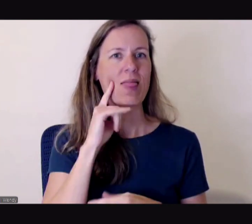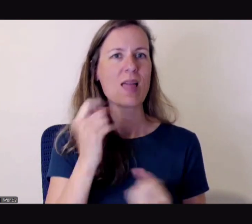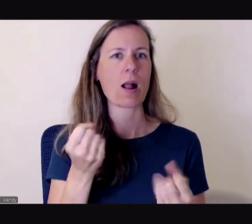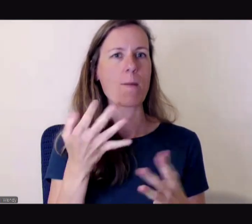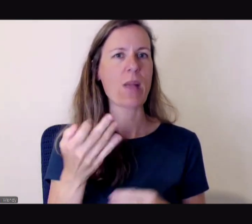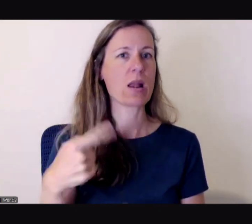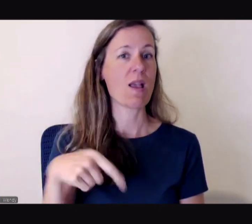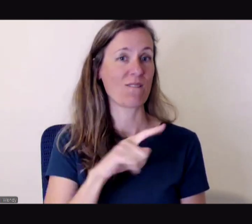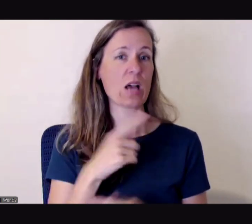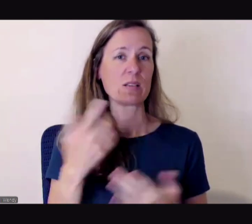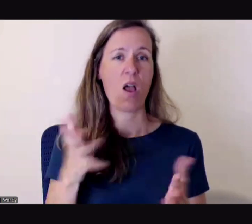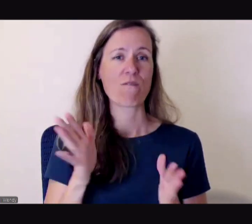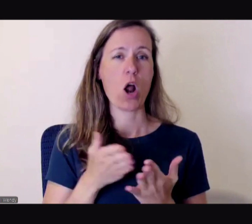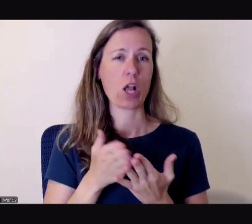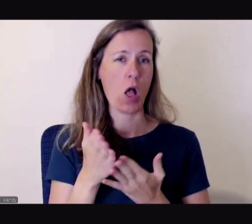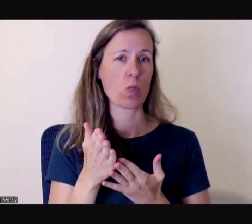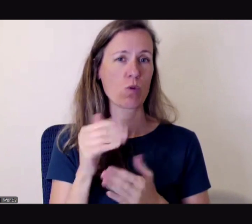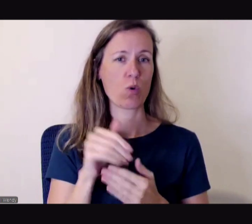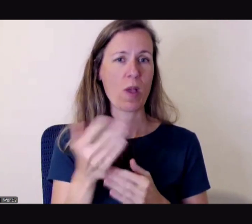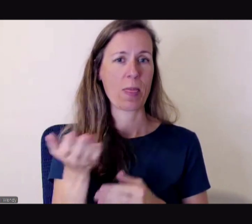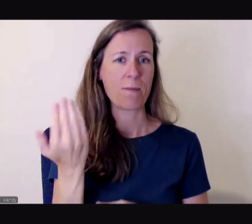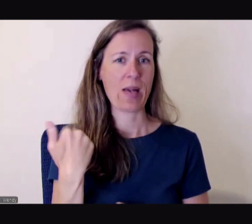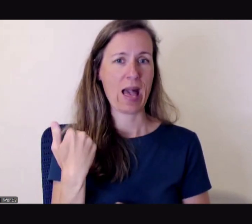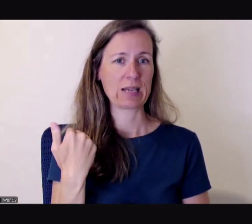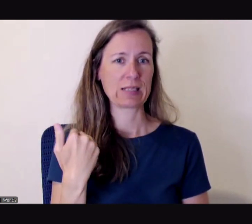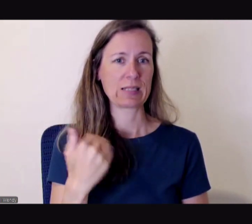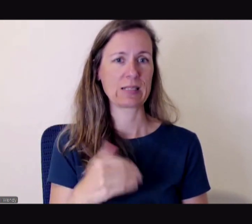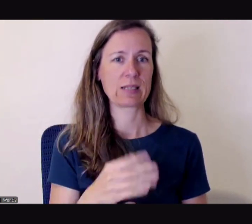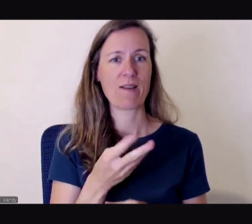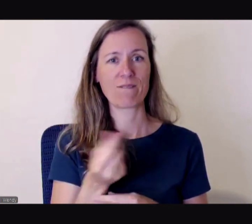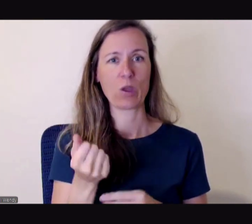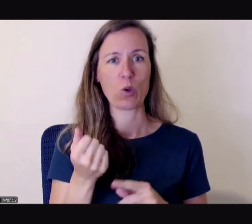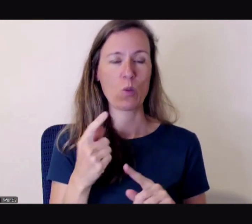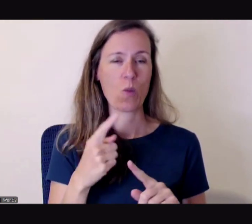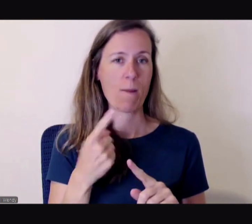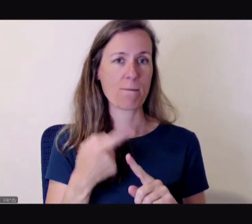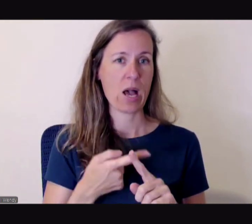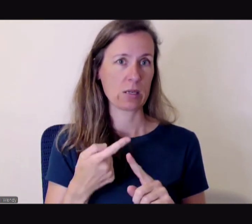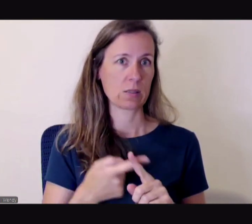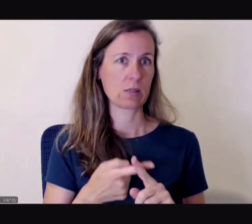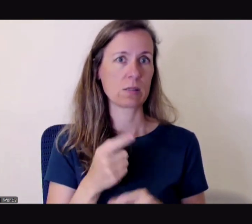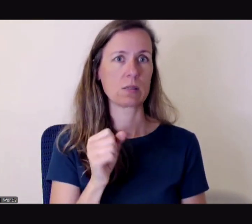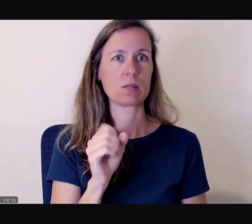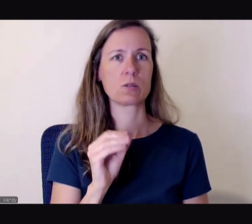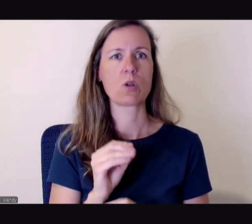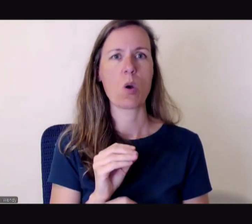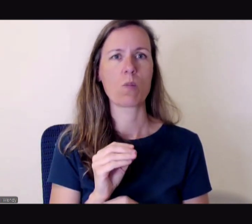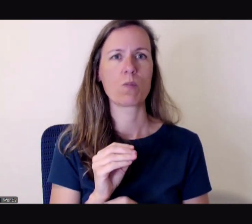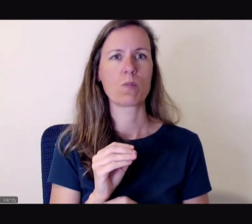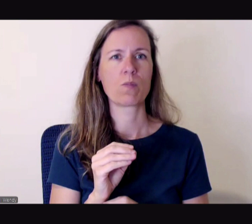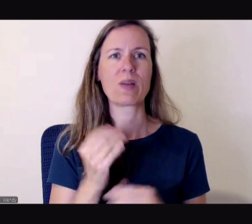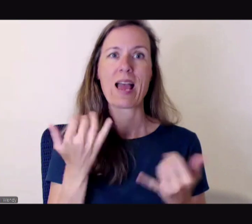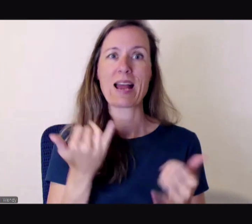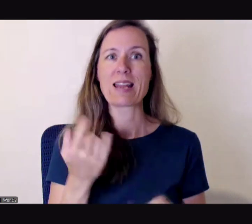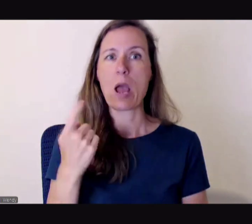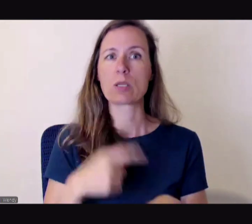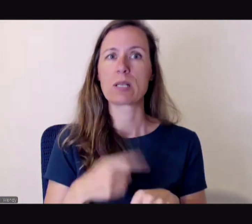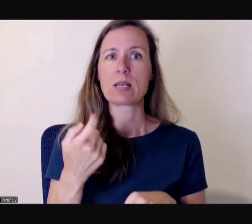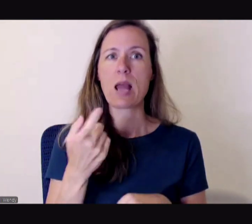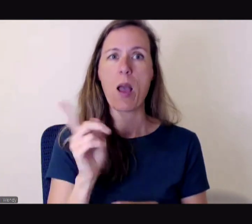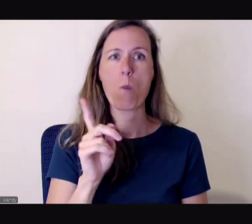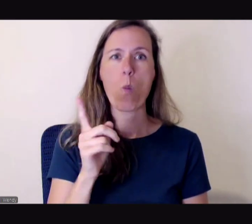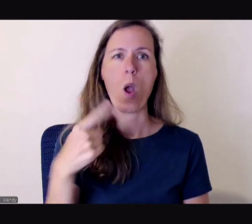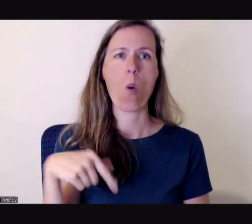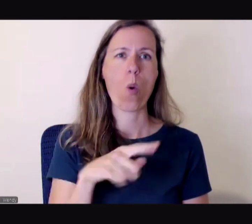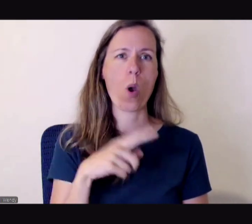through in the past couple months. So with that said, I know now is the time where we're all supposed to say,